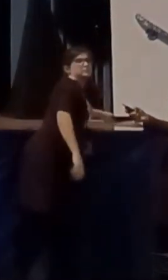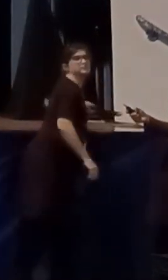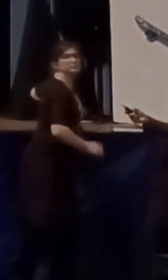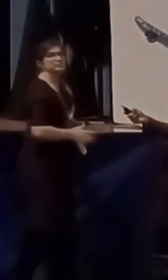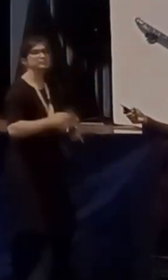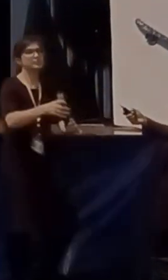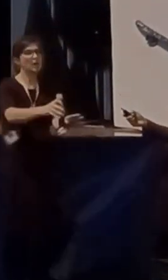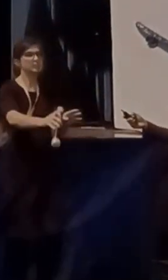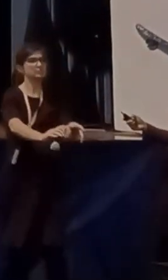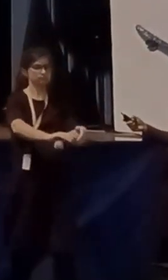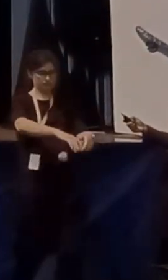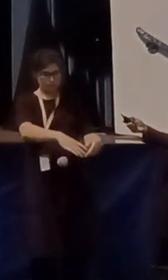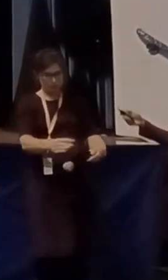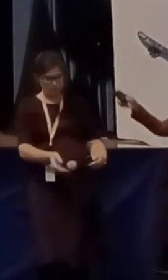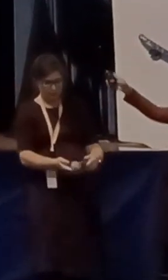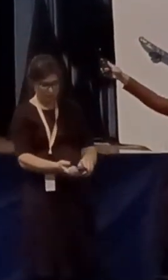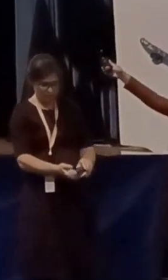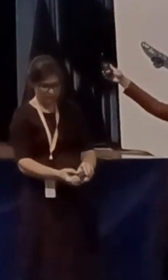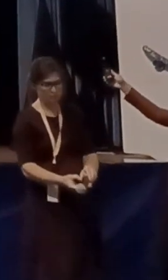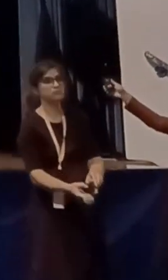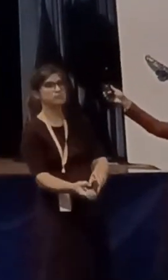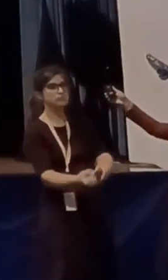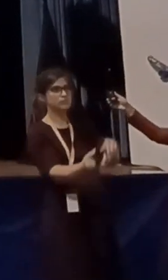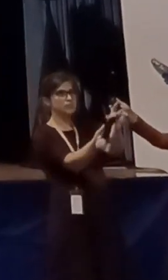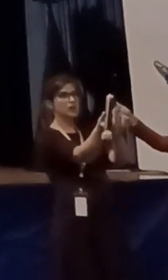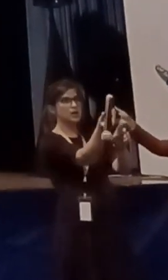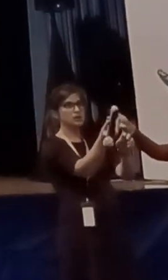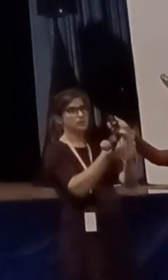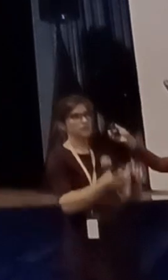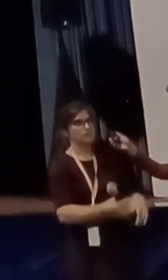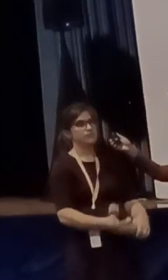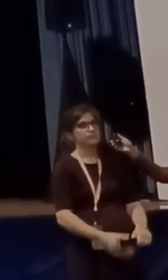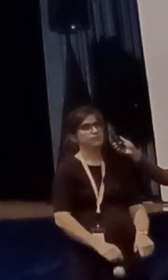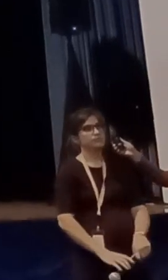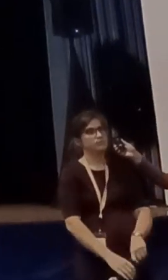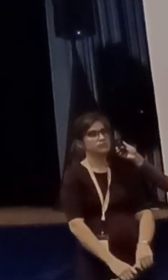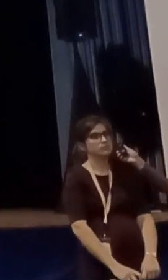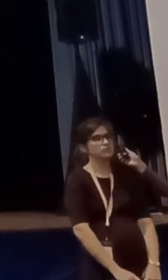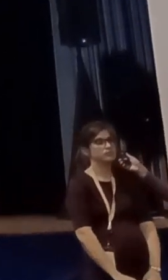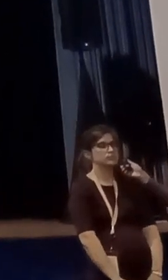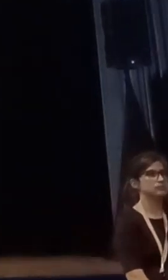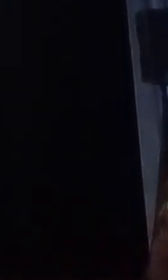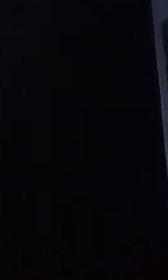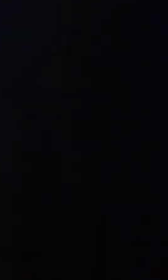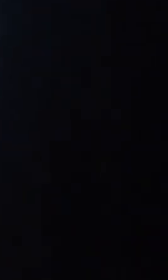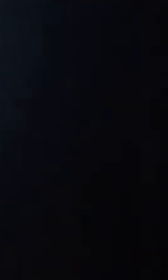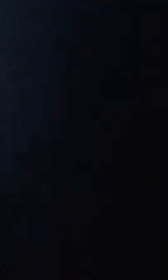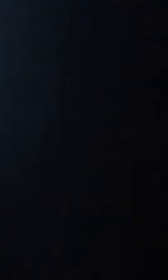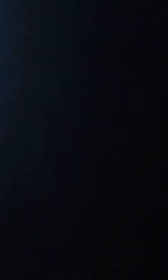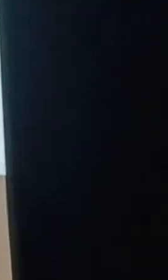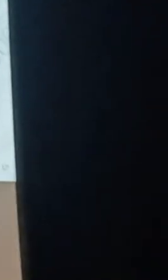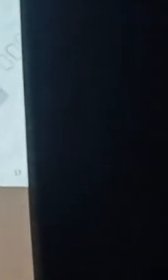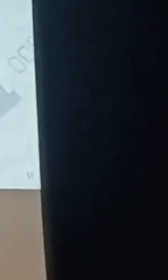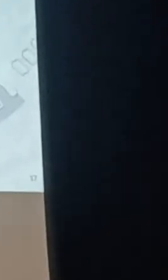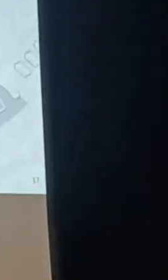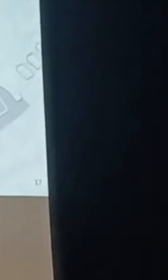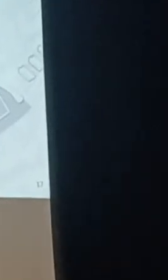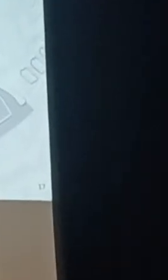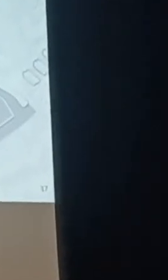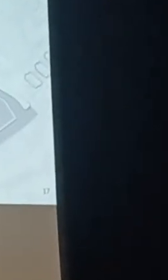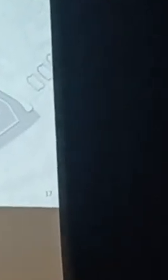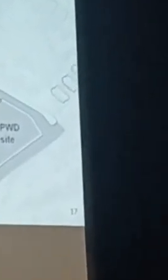let me go back to the slide here. It's where the number 4 is. So that site would be better sited for a larger